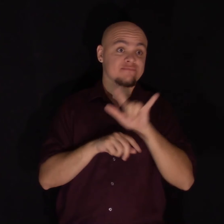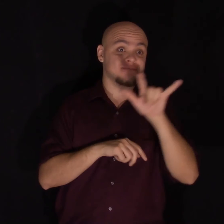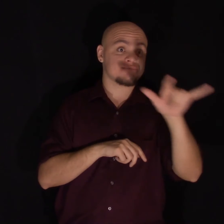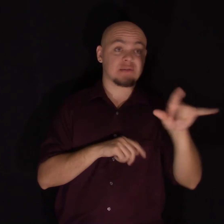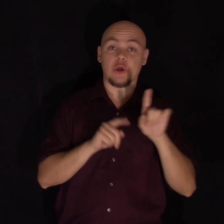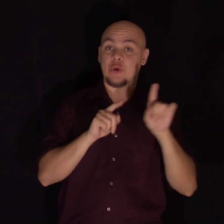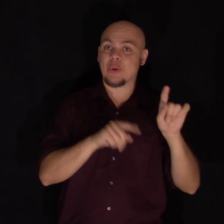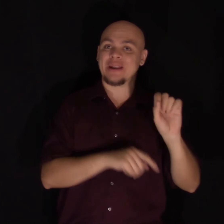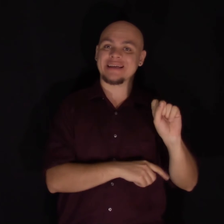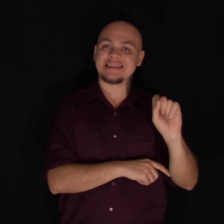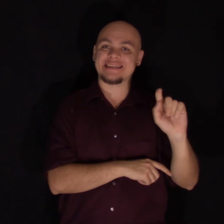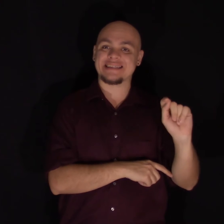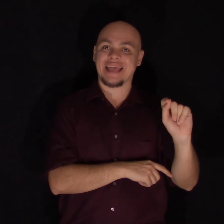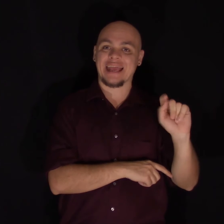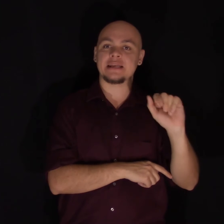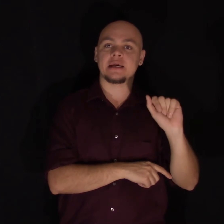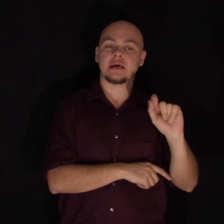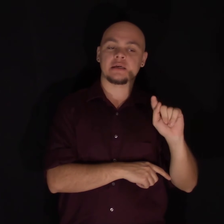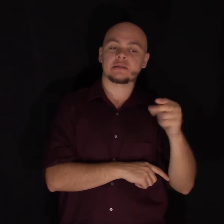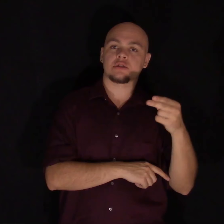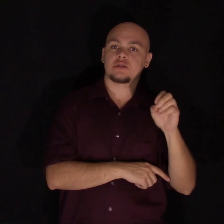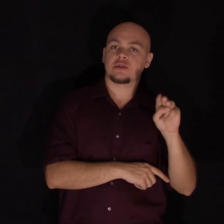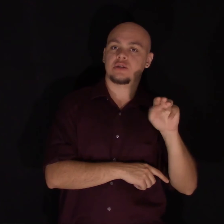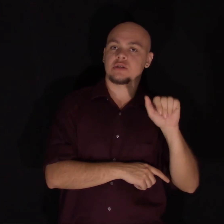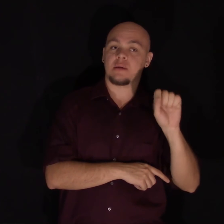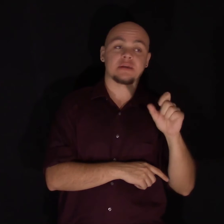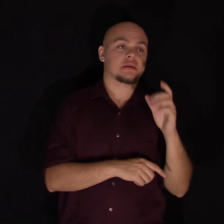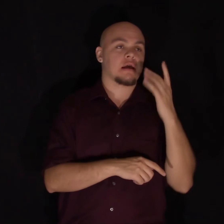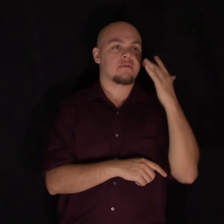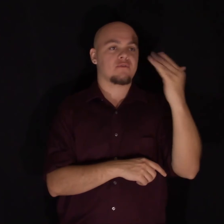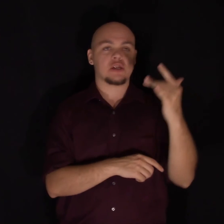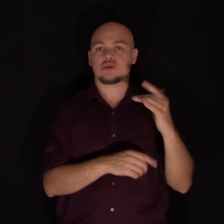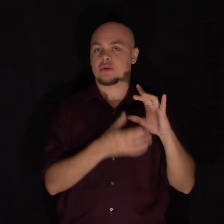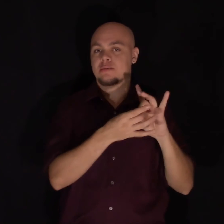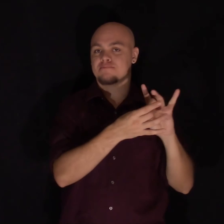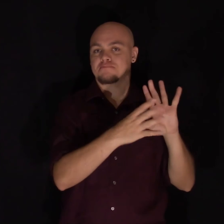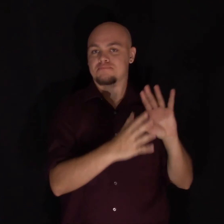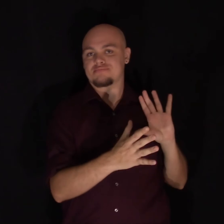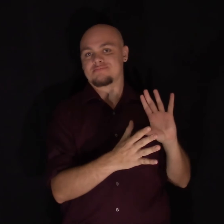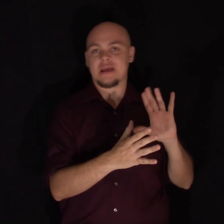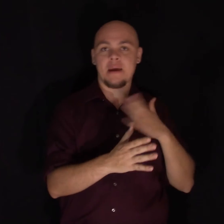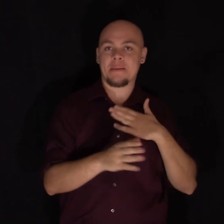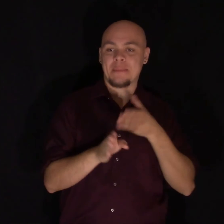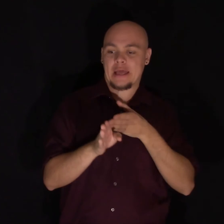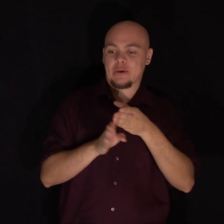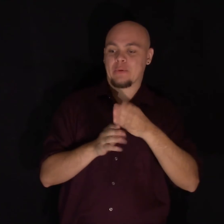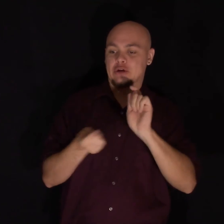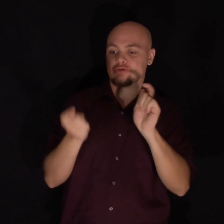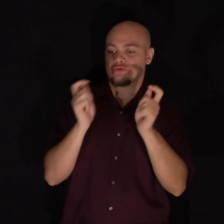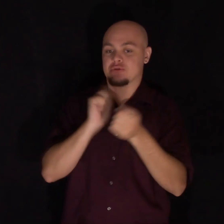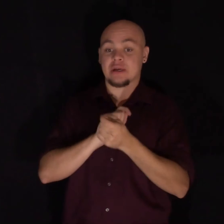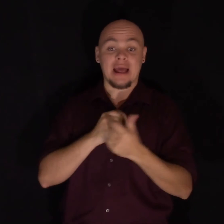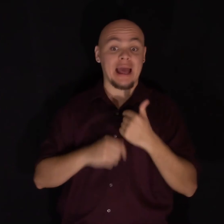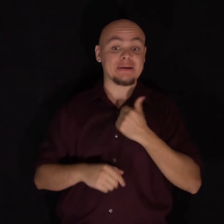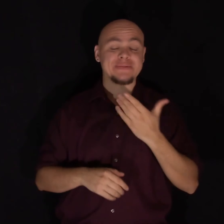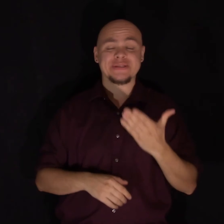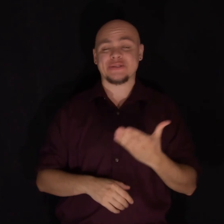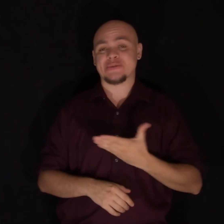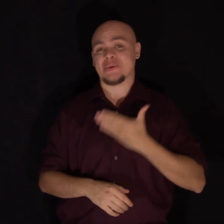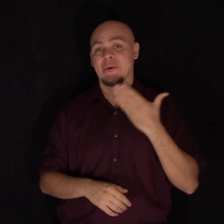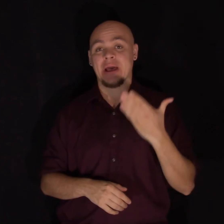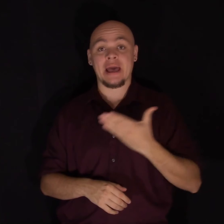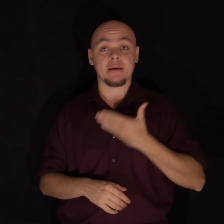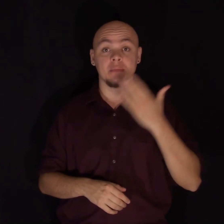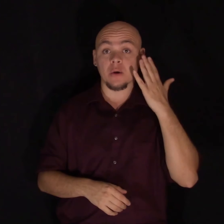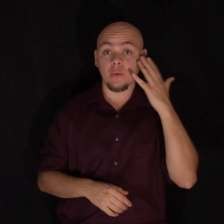true. I eventually let my jewelry business go because my career path shifted. But I was so glad that I did that because